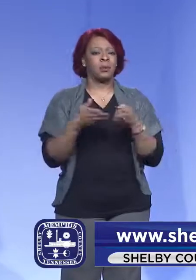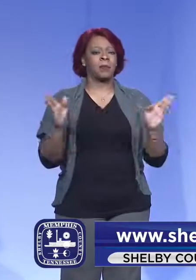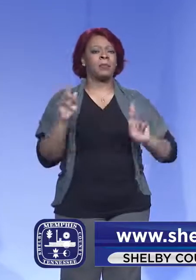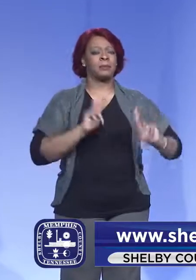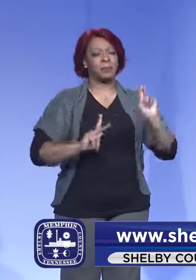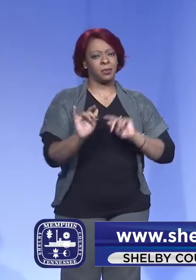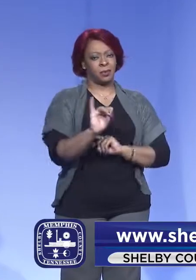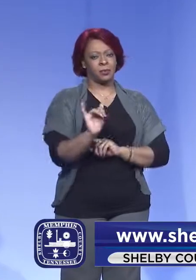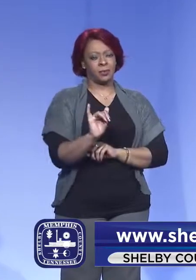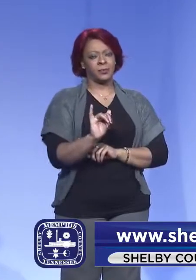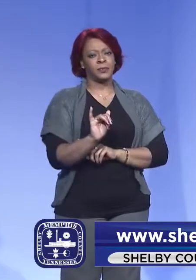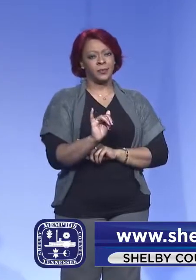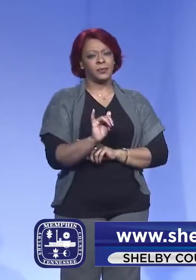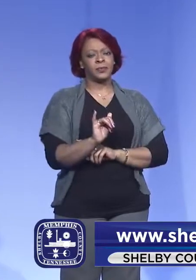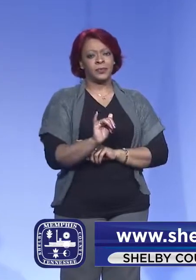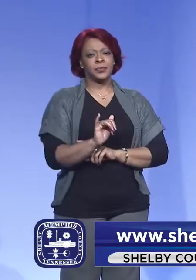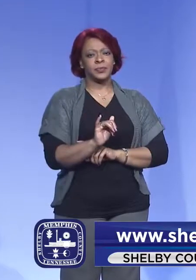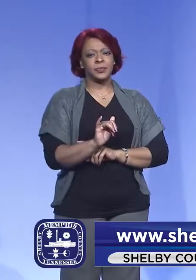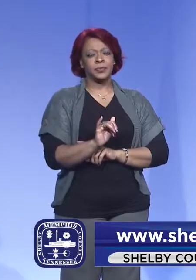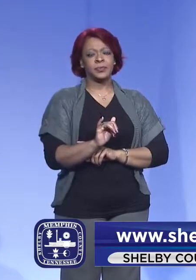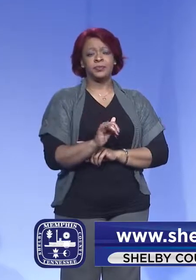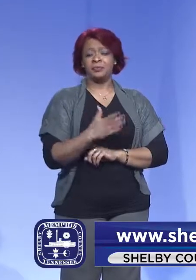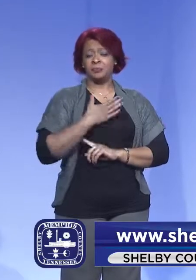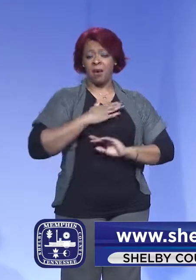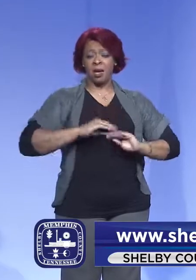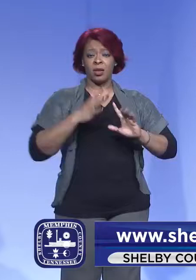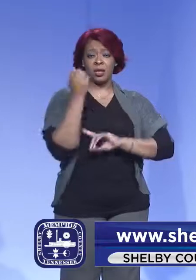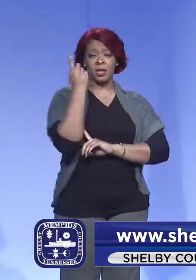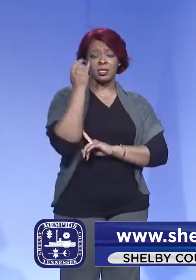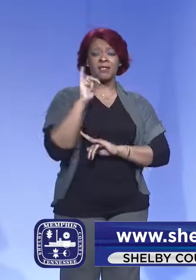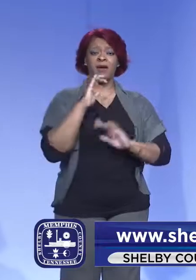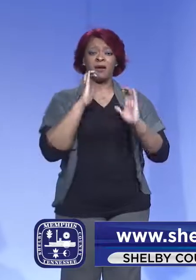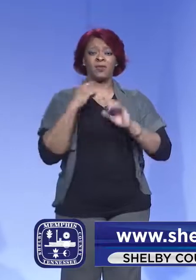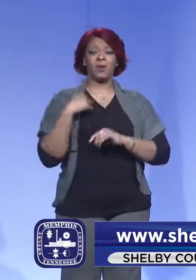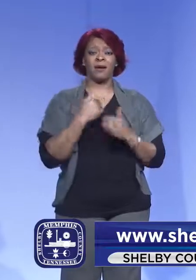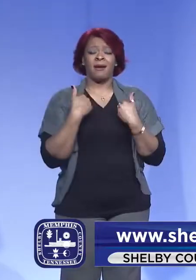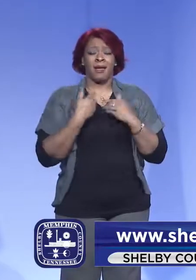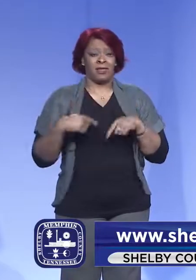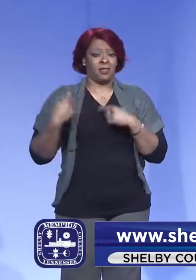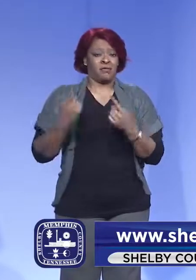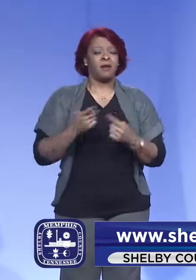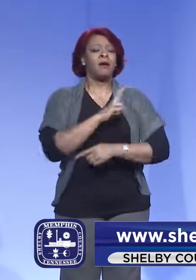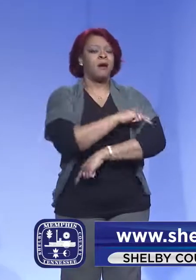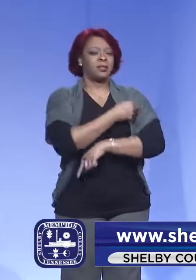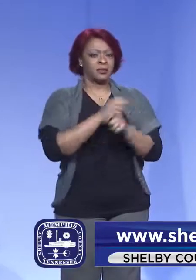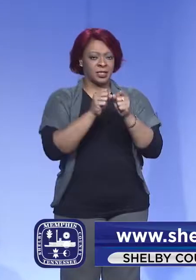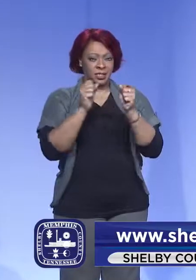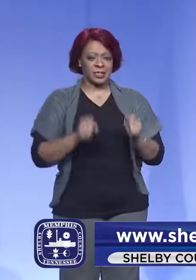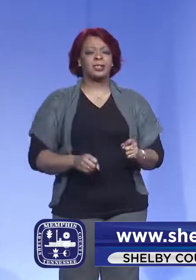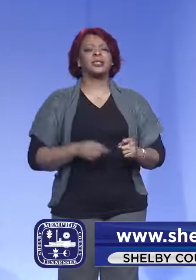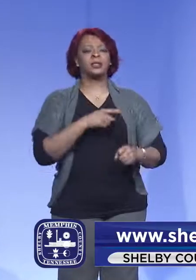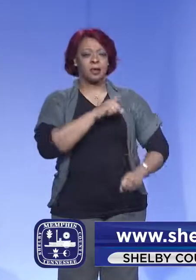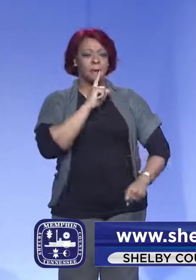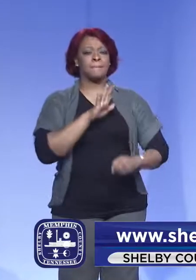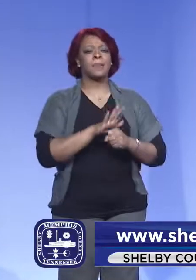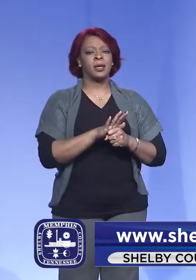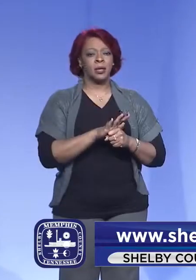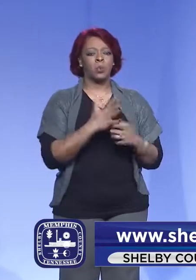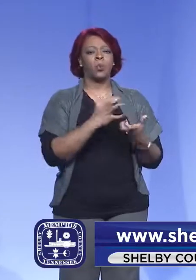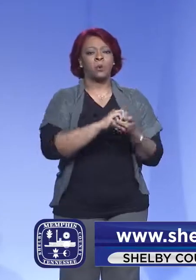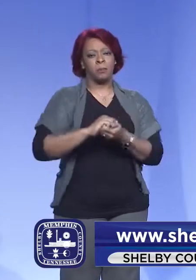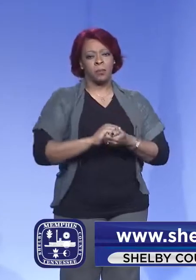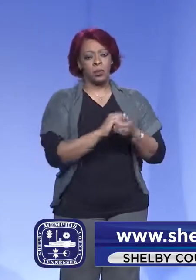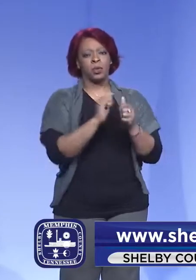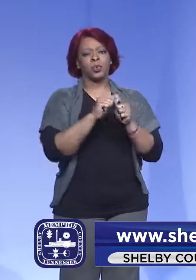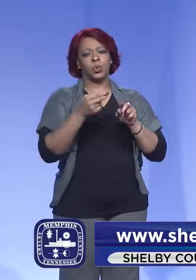well. And so, as of my understanding and the conversations we've had thus far, the hospital systems are committed to partnering